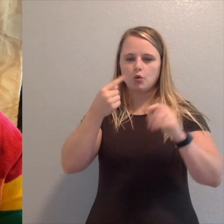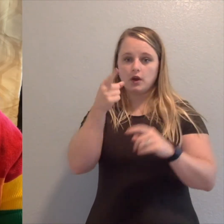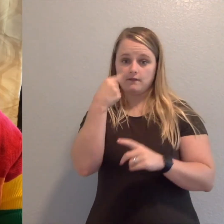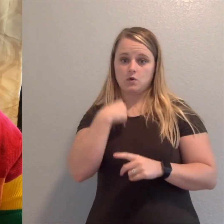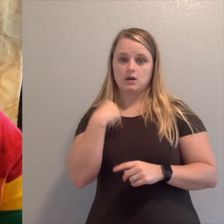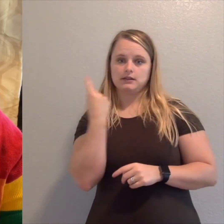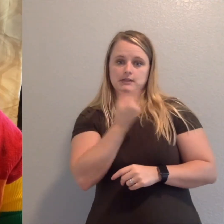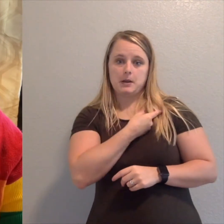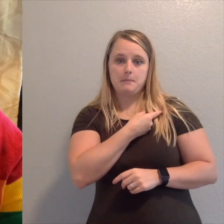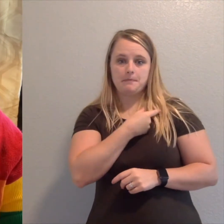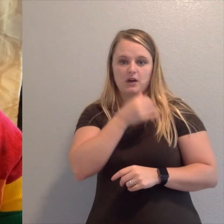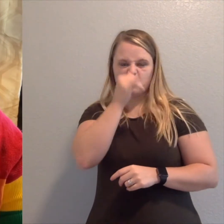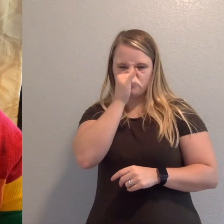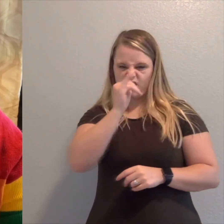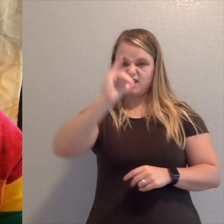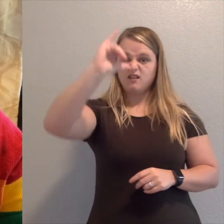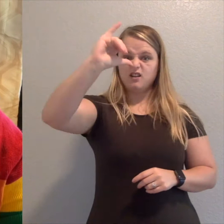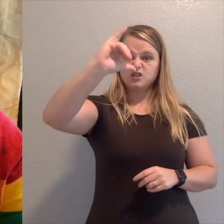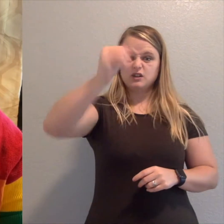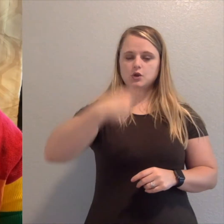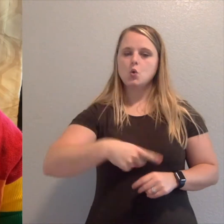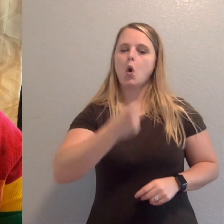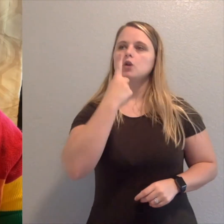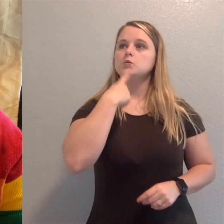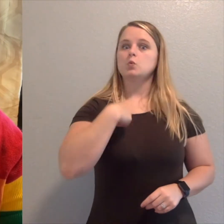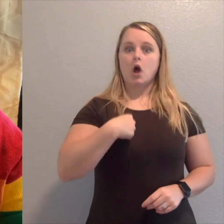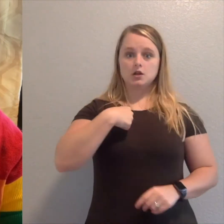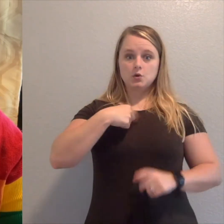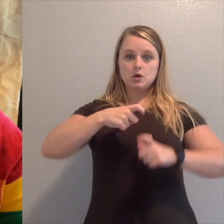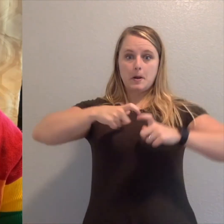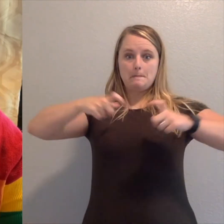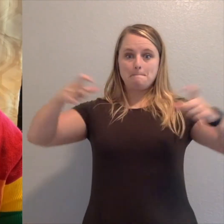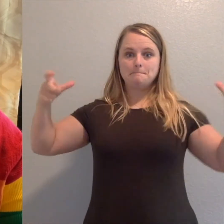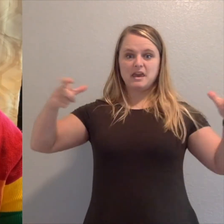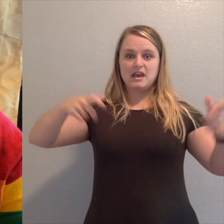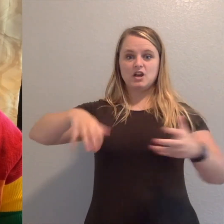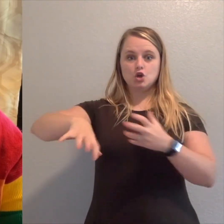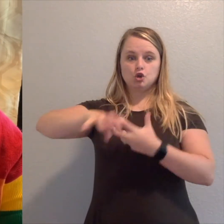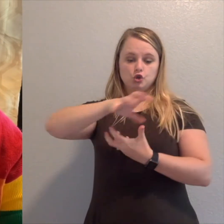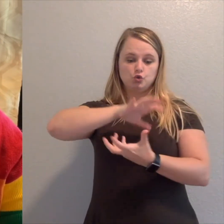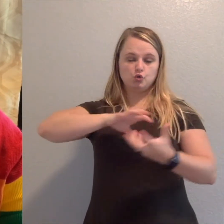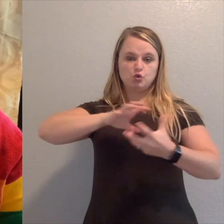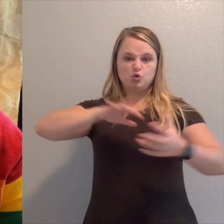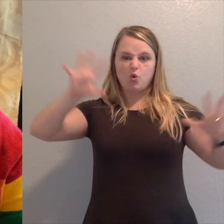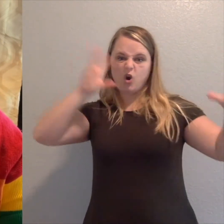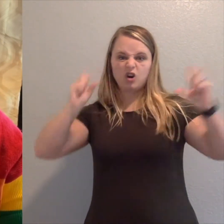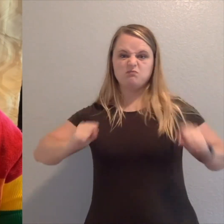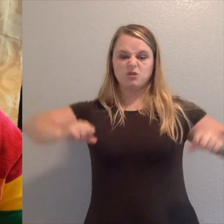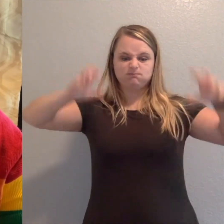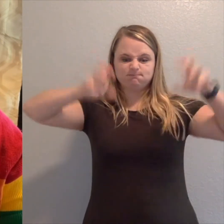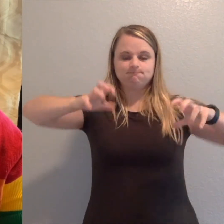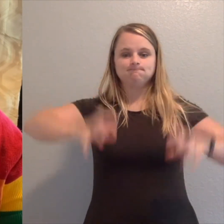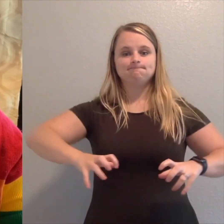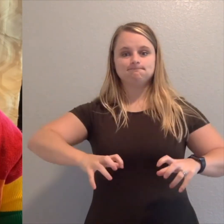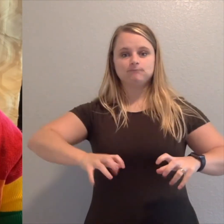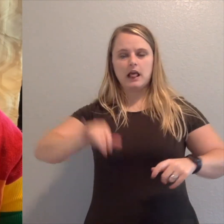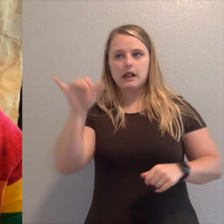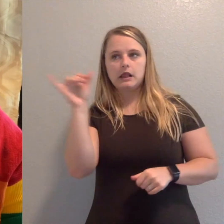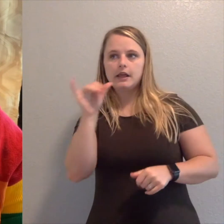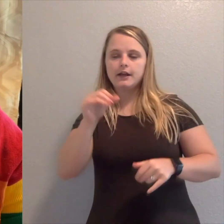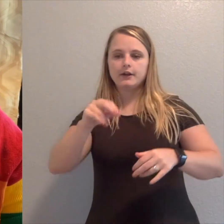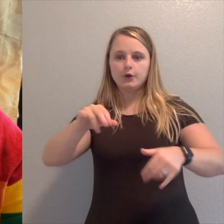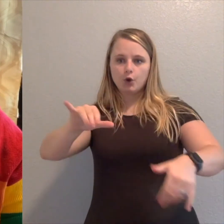rhinoceros who swallowed a great big storm, just like a derecho or a